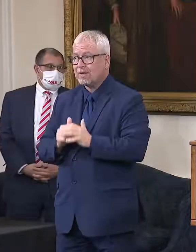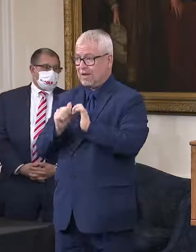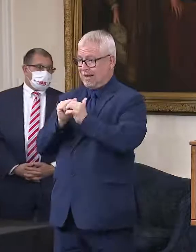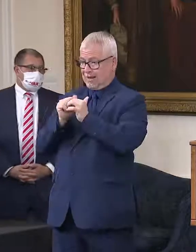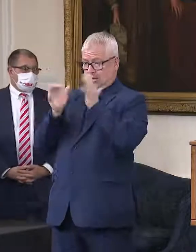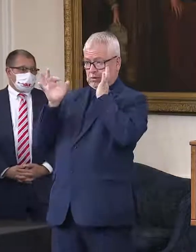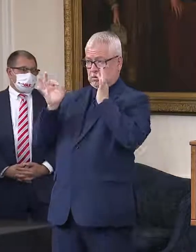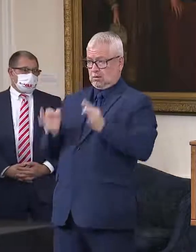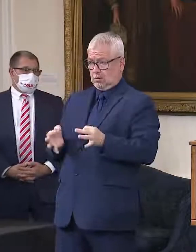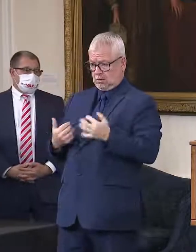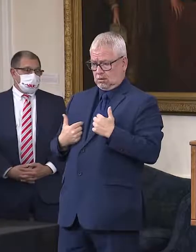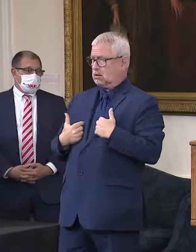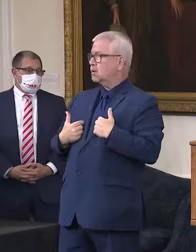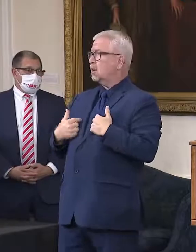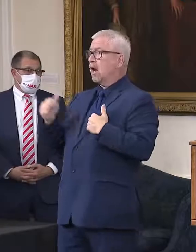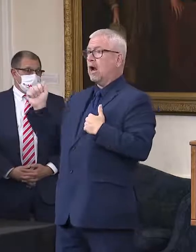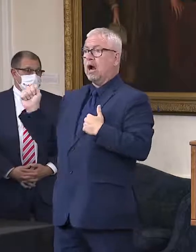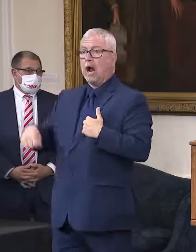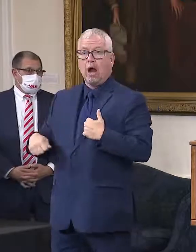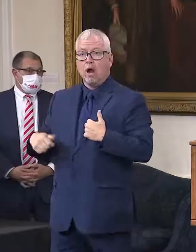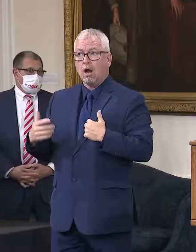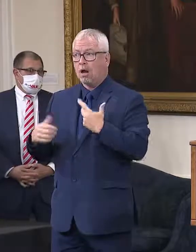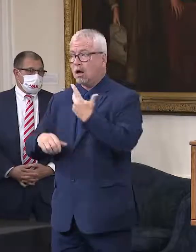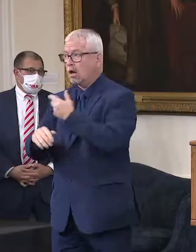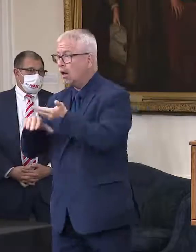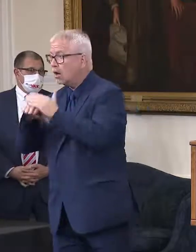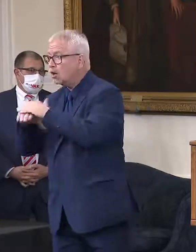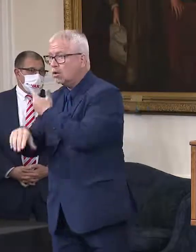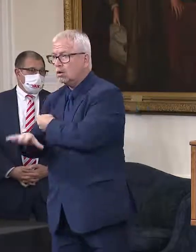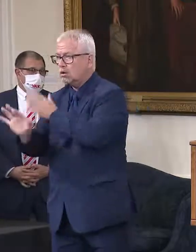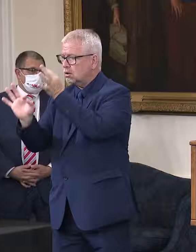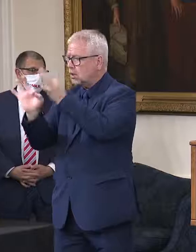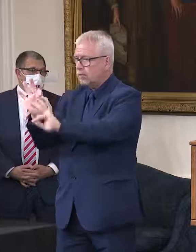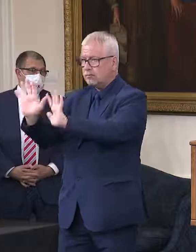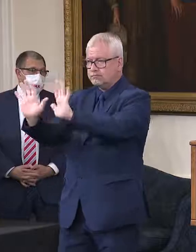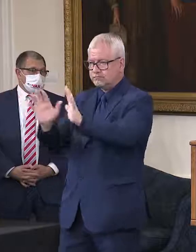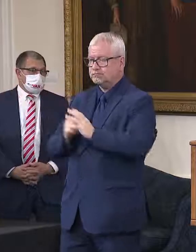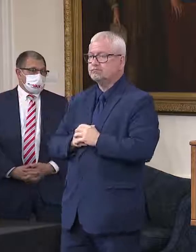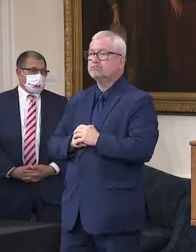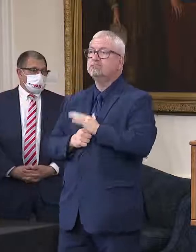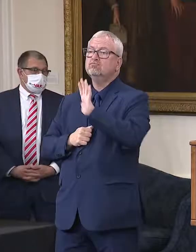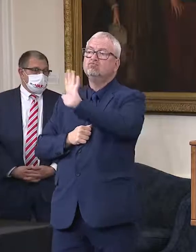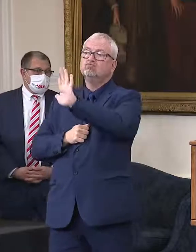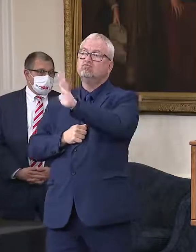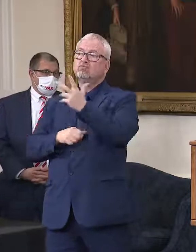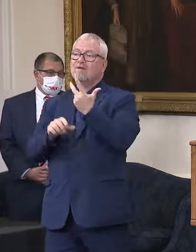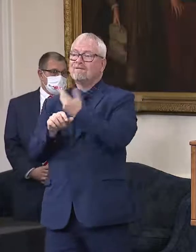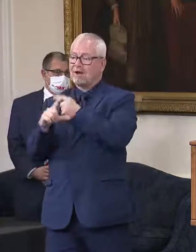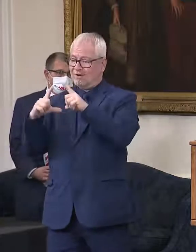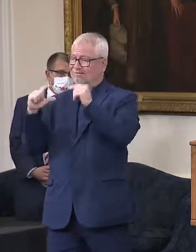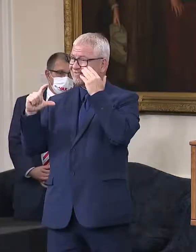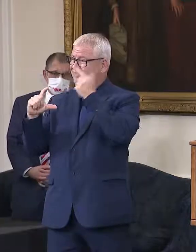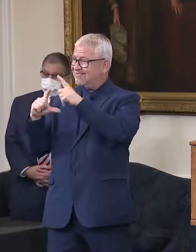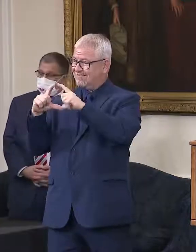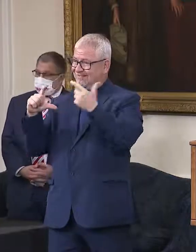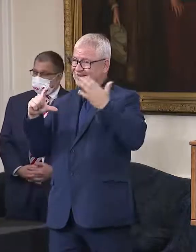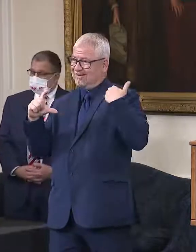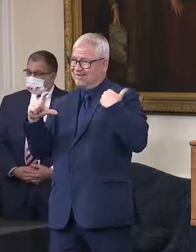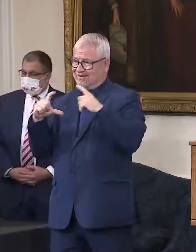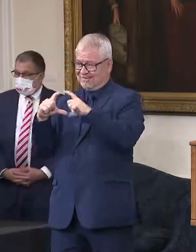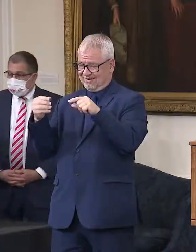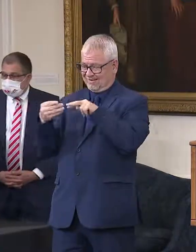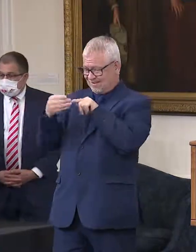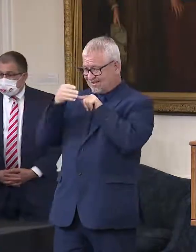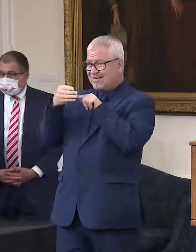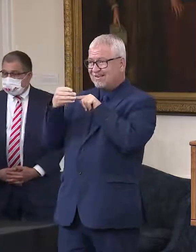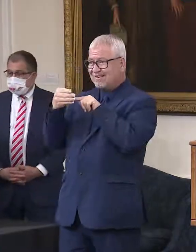for a COVID-19 booster shot, the simplest thing to do first is to just look at your vaccination card. For both Pfizer and